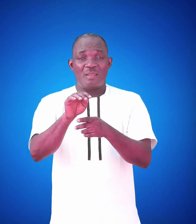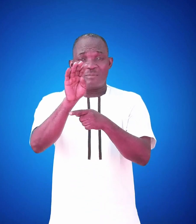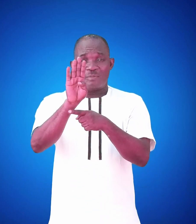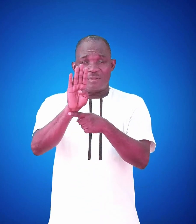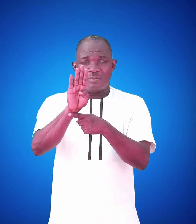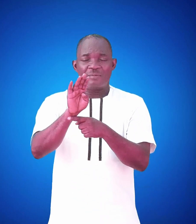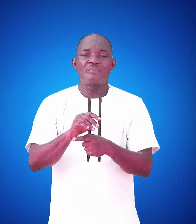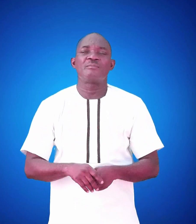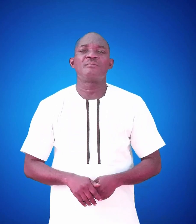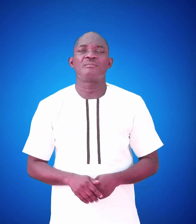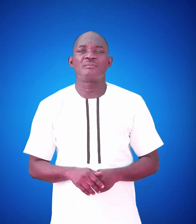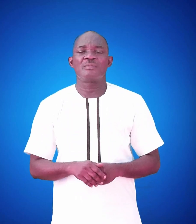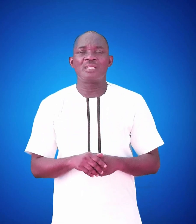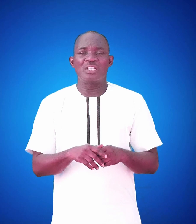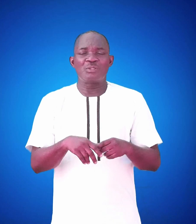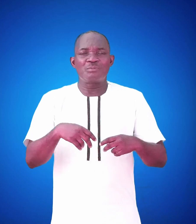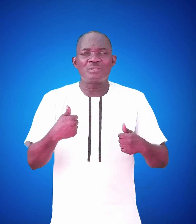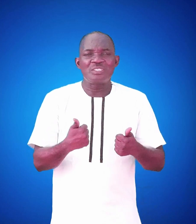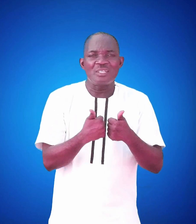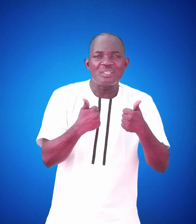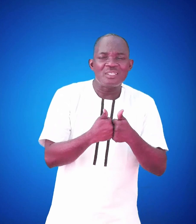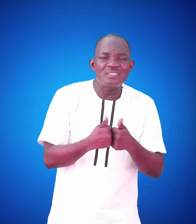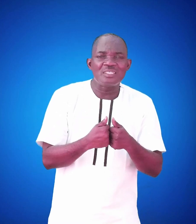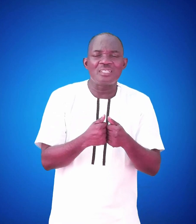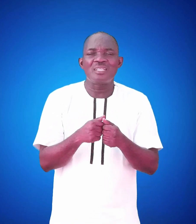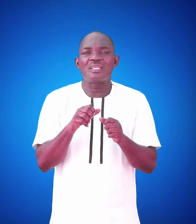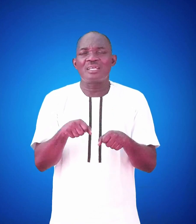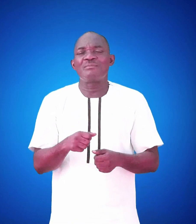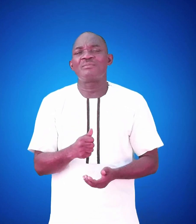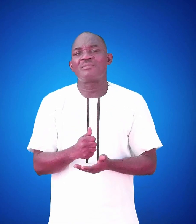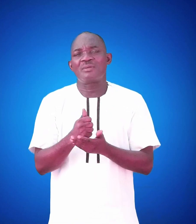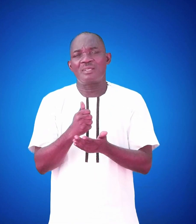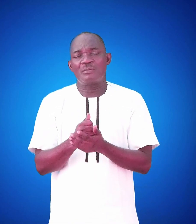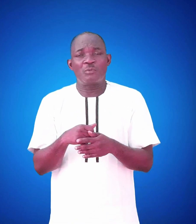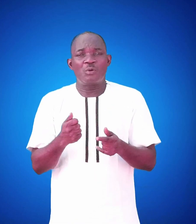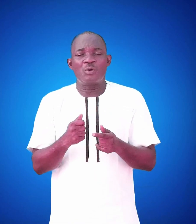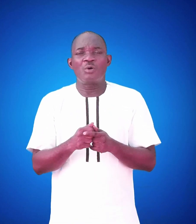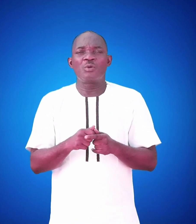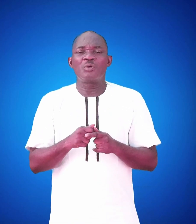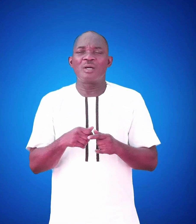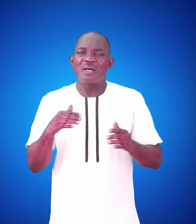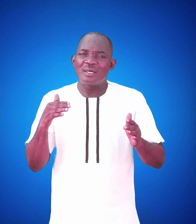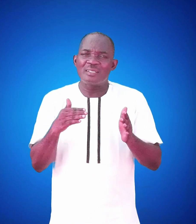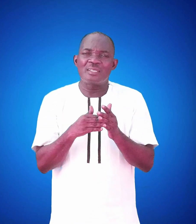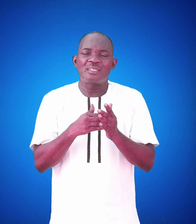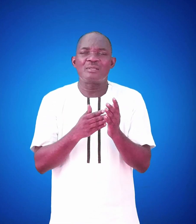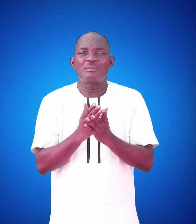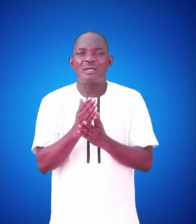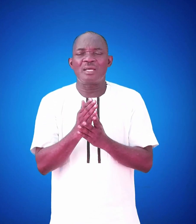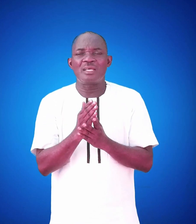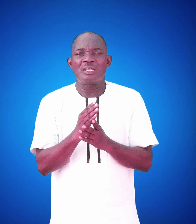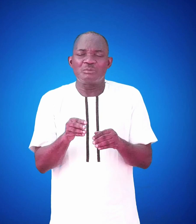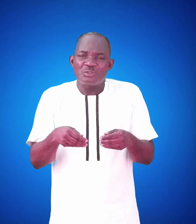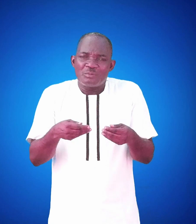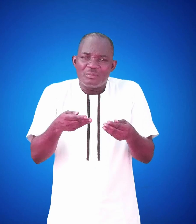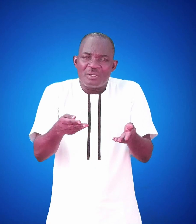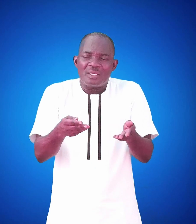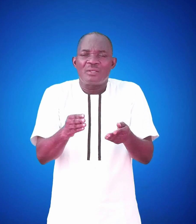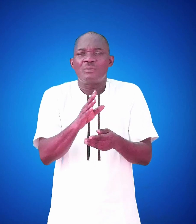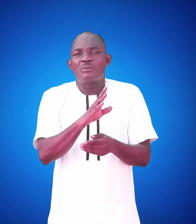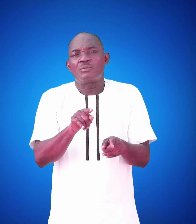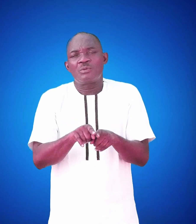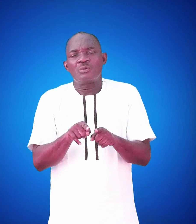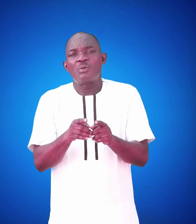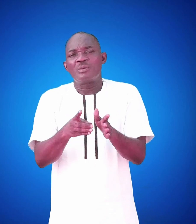B. Linkages are enabled or constrained by supply